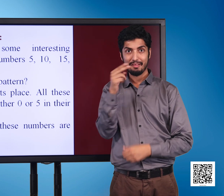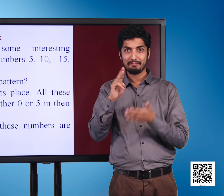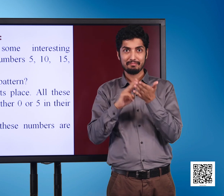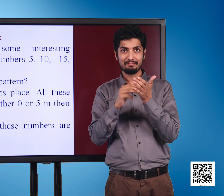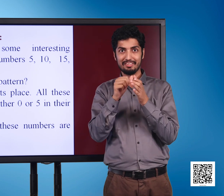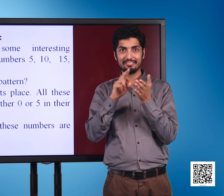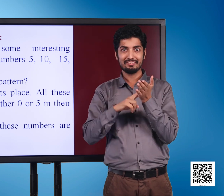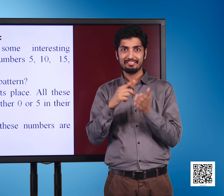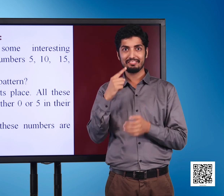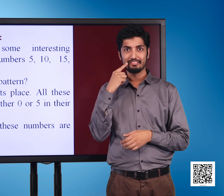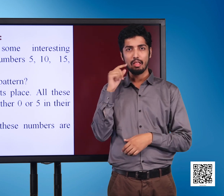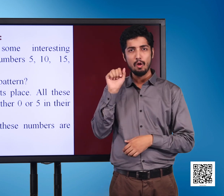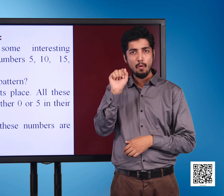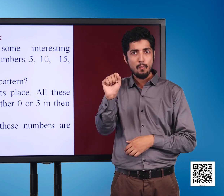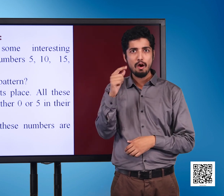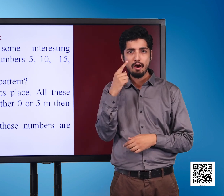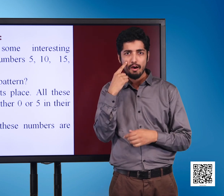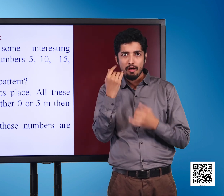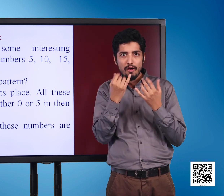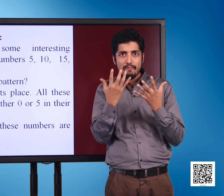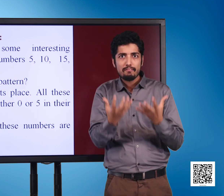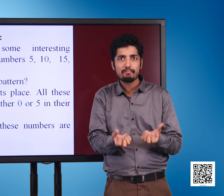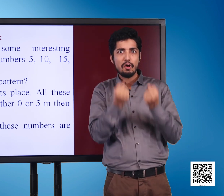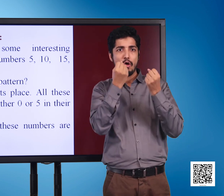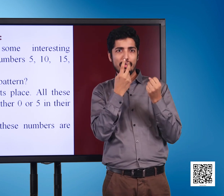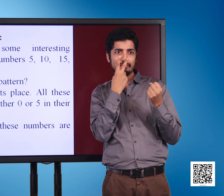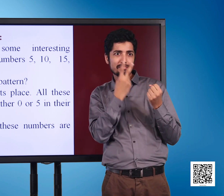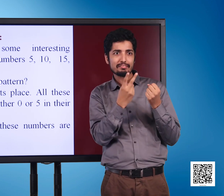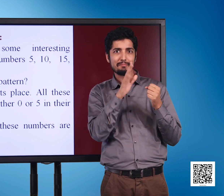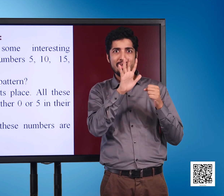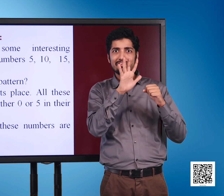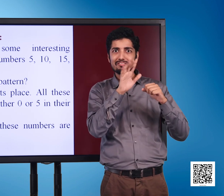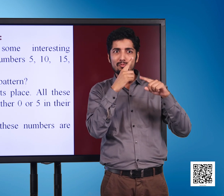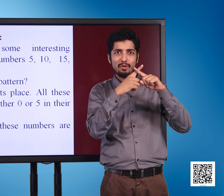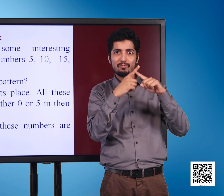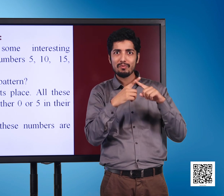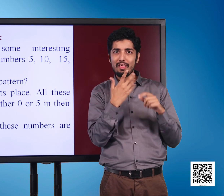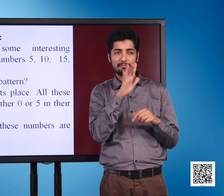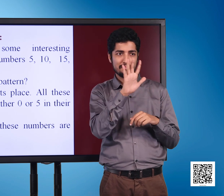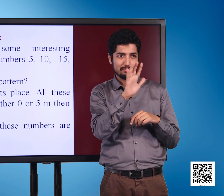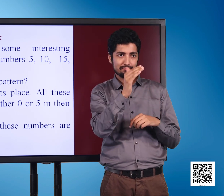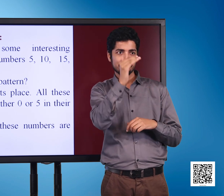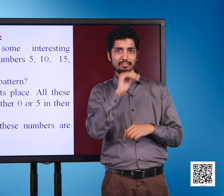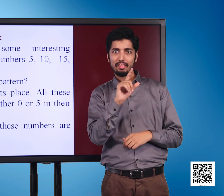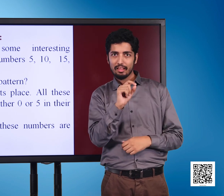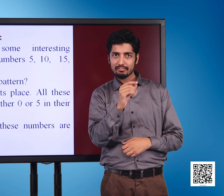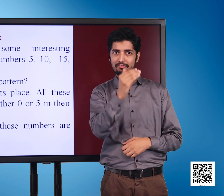Money found some interesting pattern in the numbers 5, 10, 15, 20, 25,